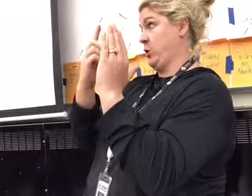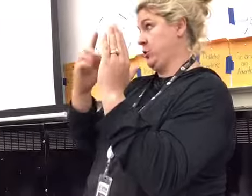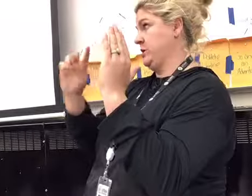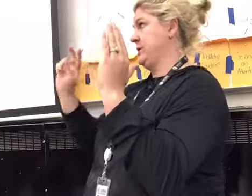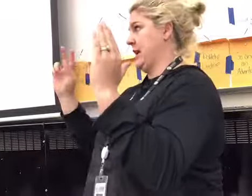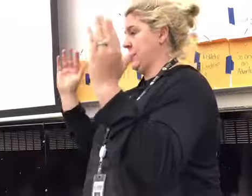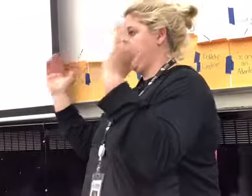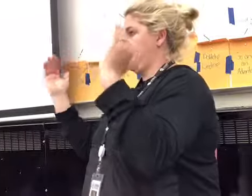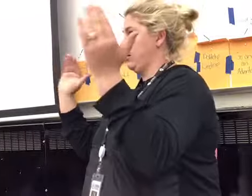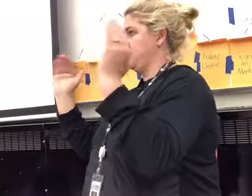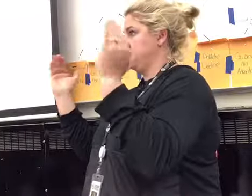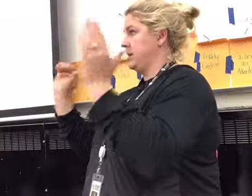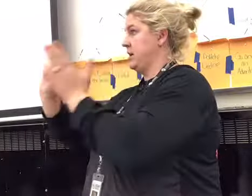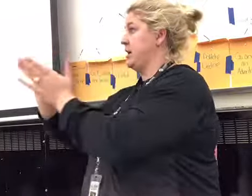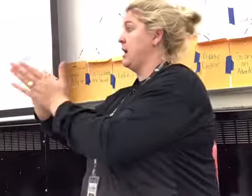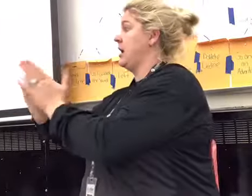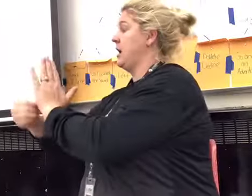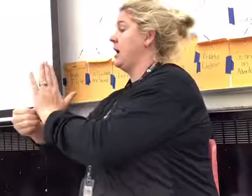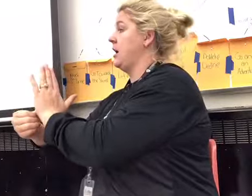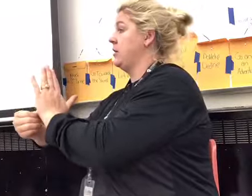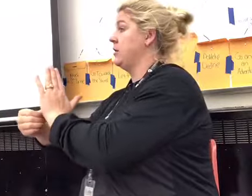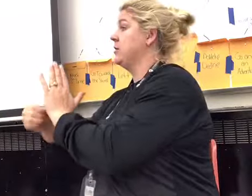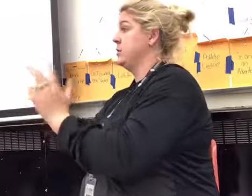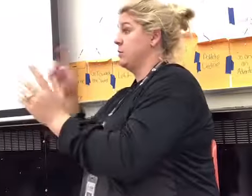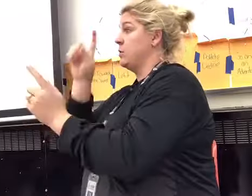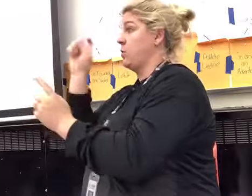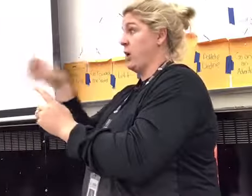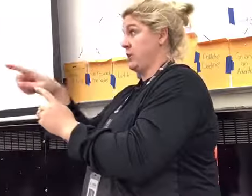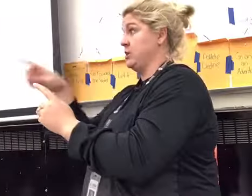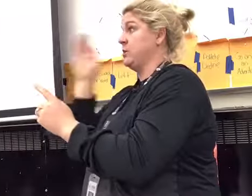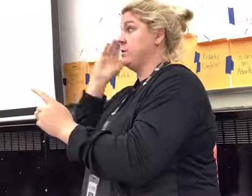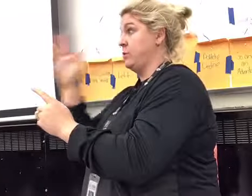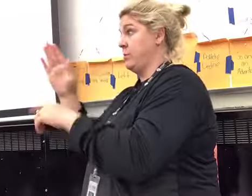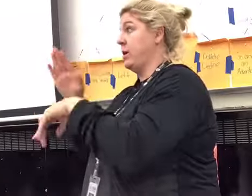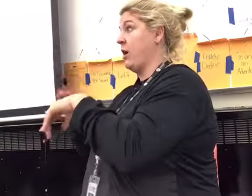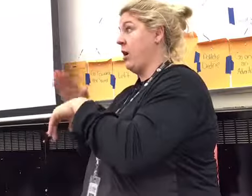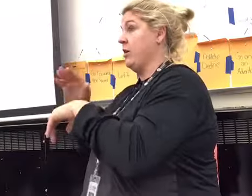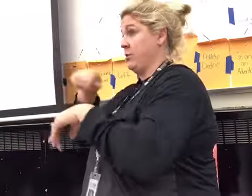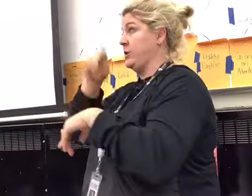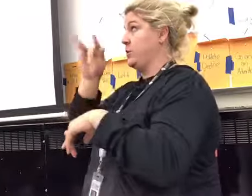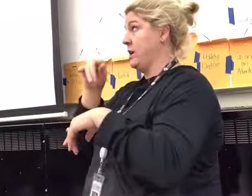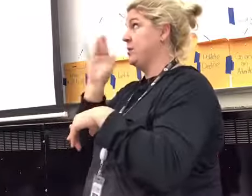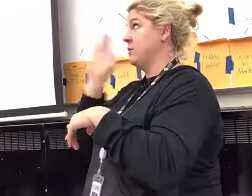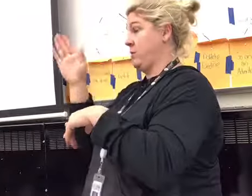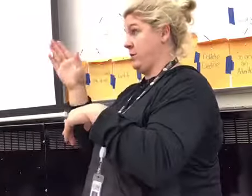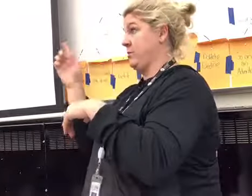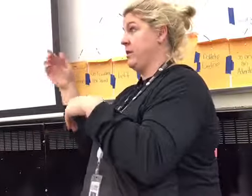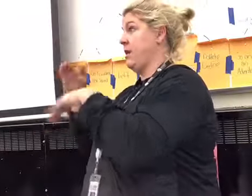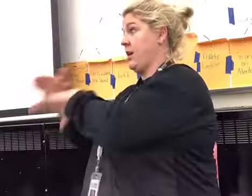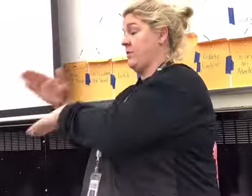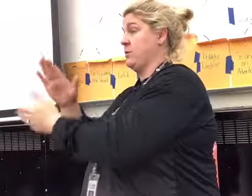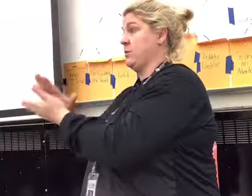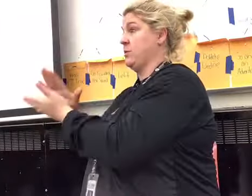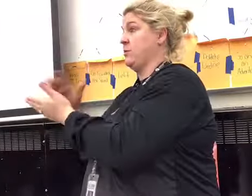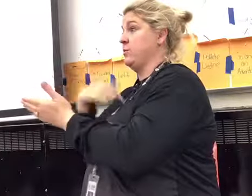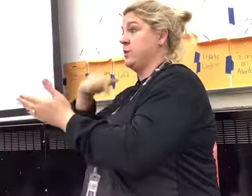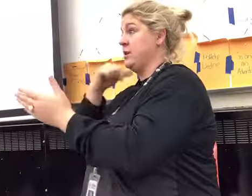I just want to emphasize that certain questions will already be on this quiz that you guys have after school. And if we don't get to it because you guys are being